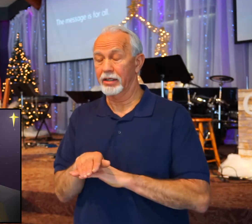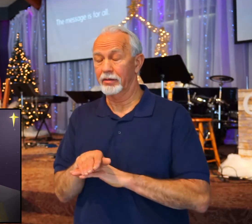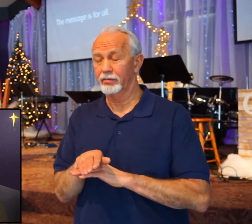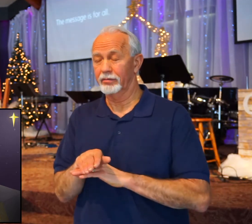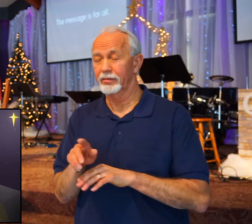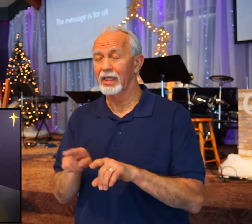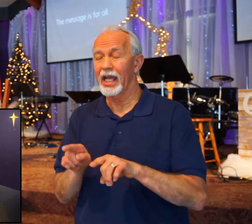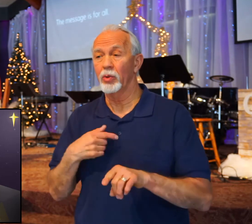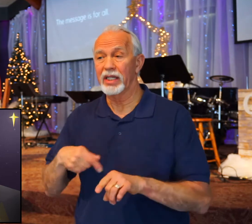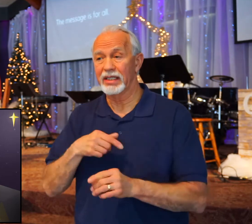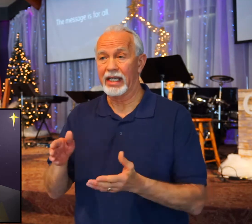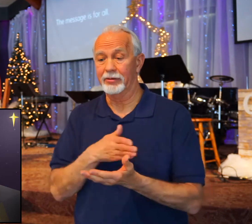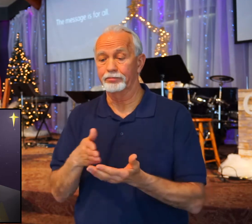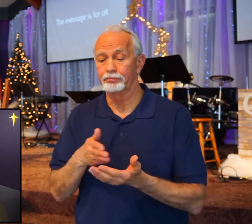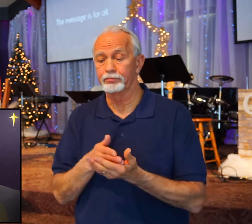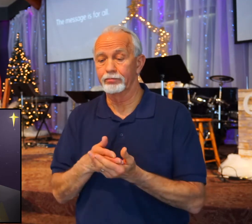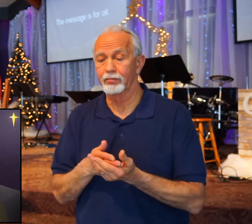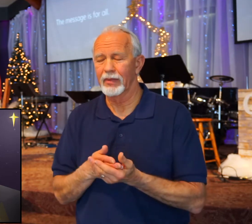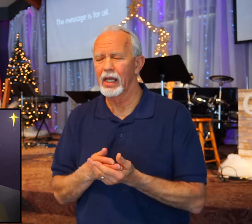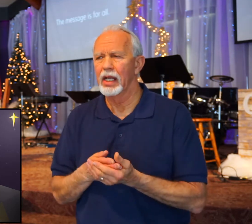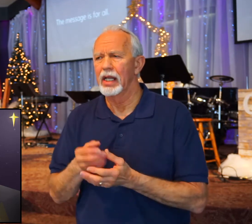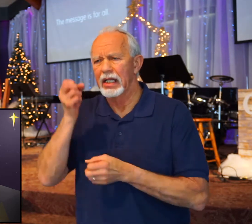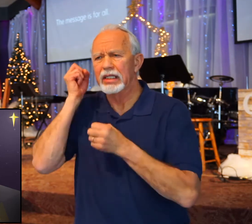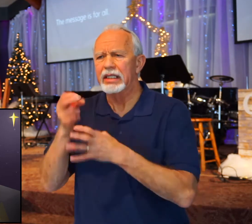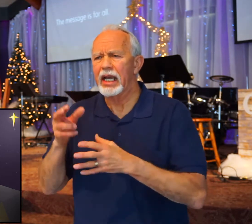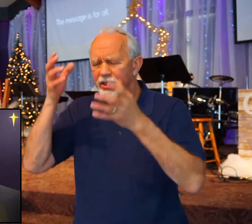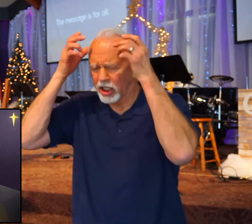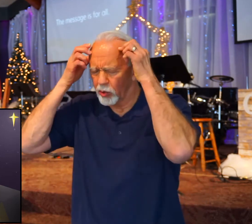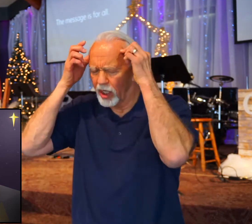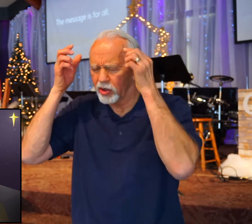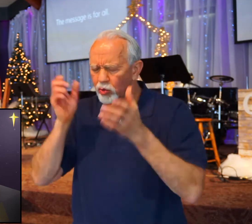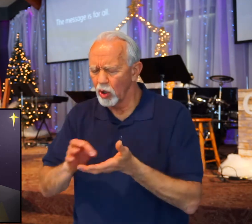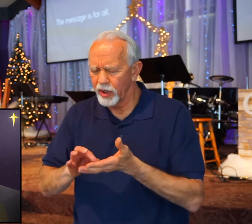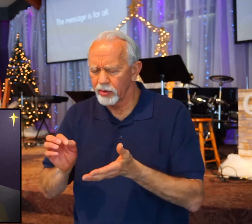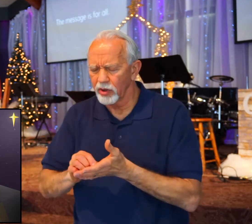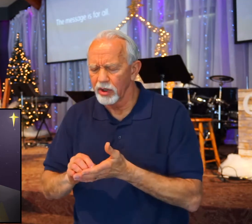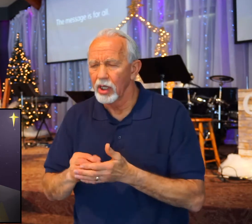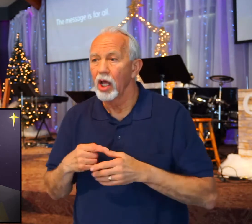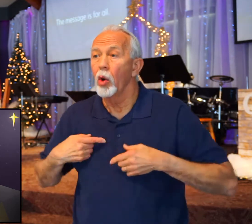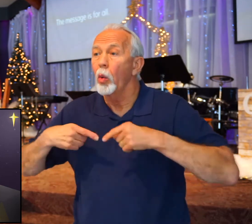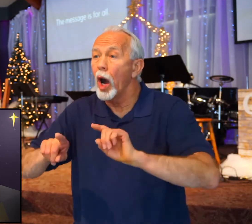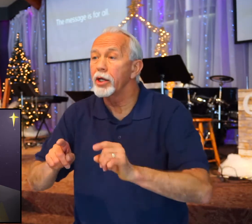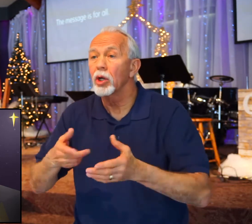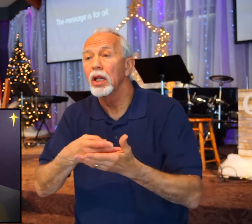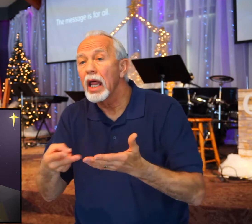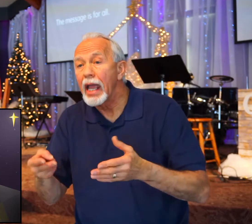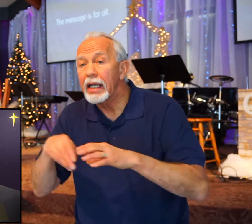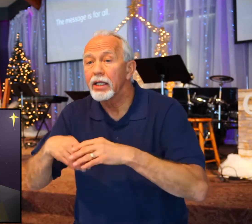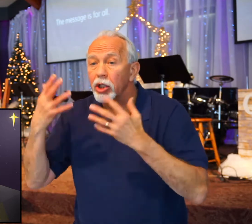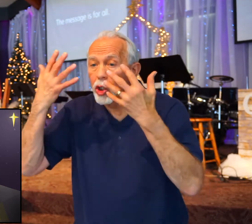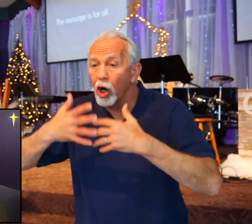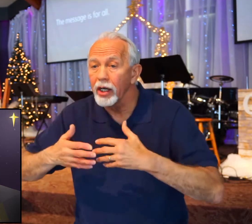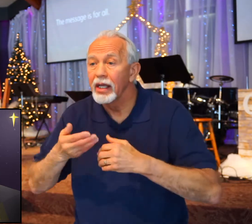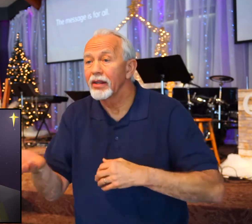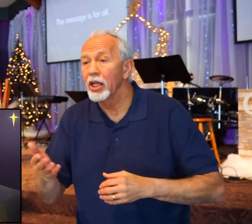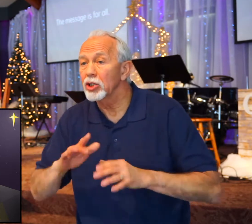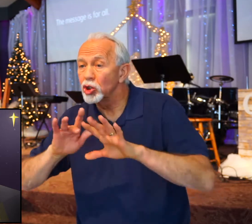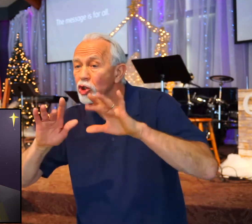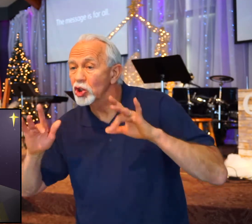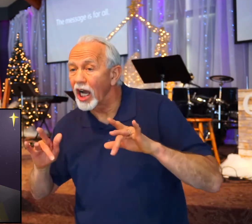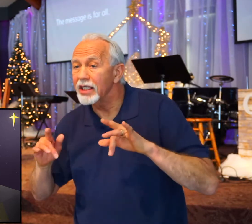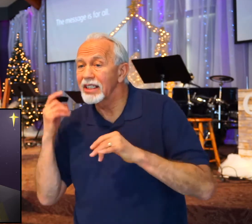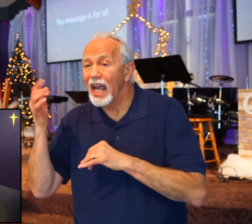about in Bethlehem. Casting Crowns wrote these words, "And while you're lying in the dark, there shines